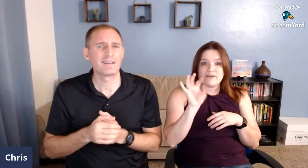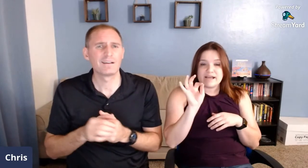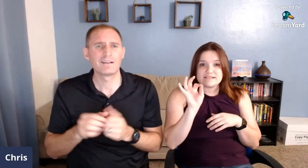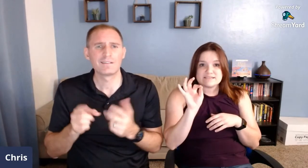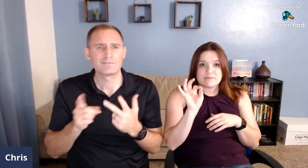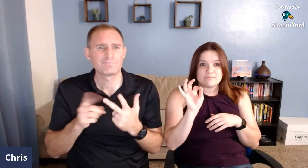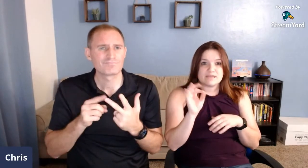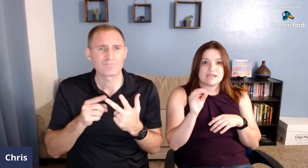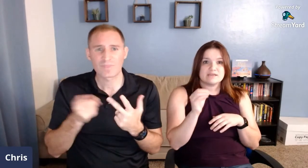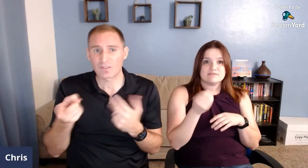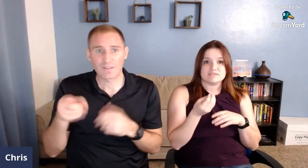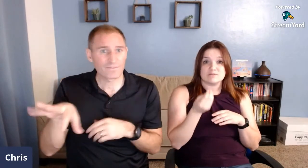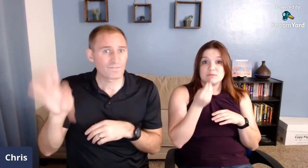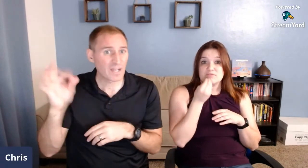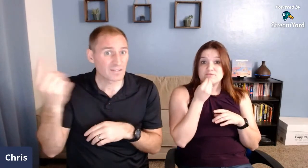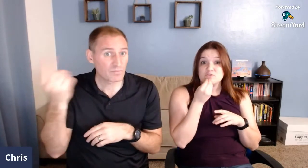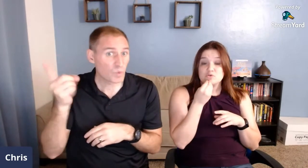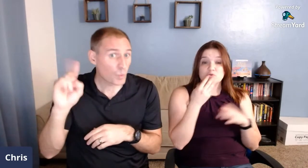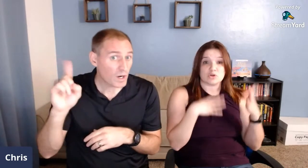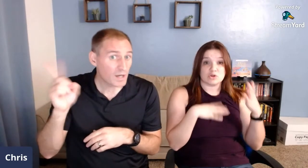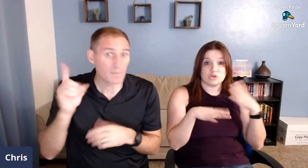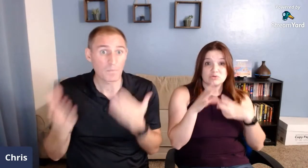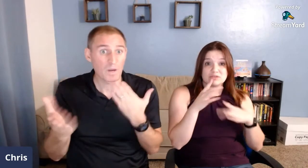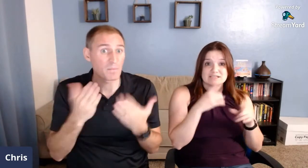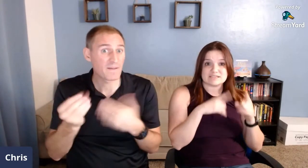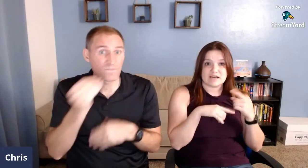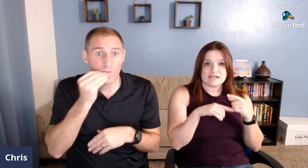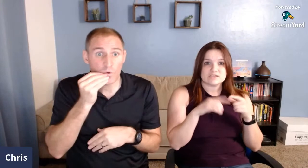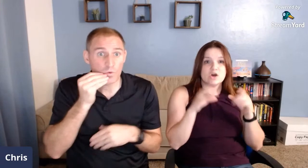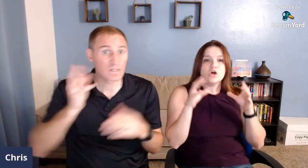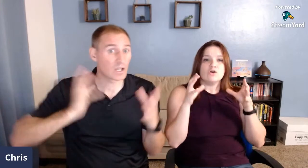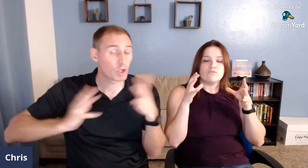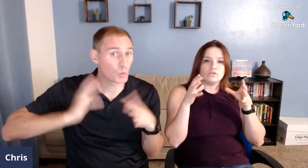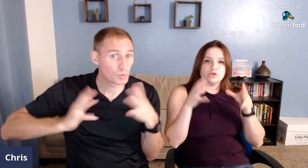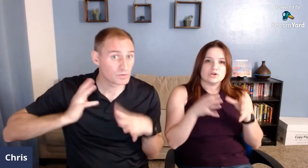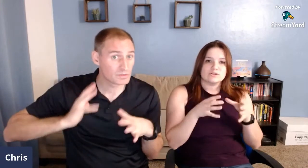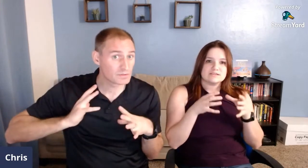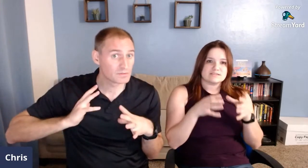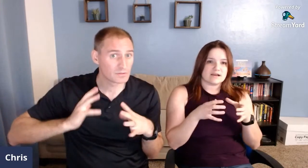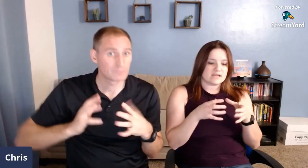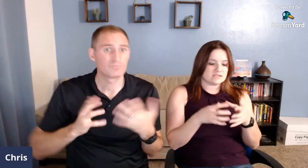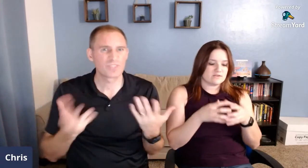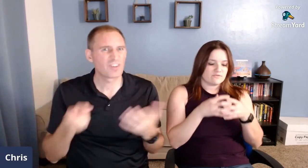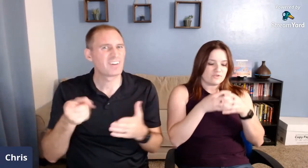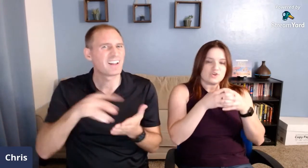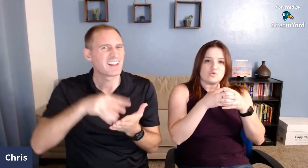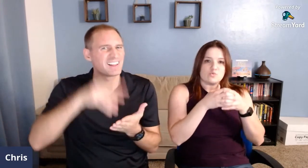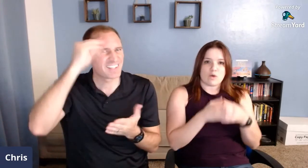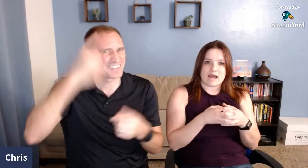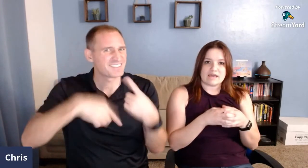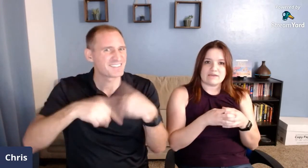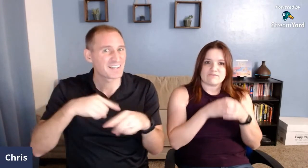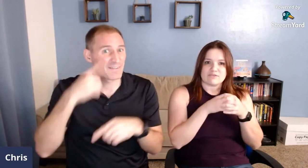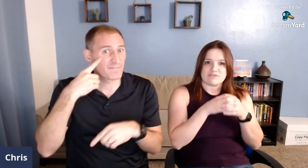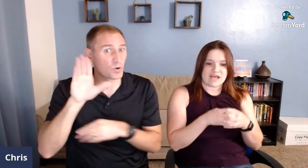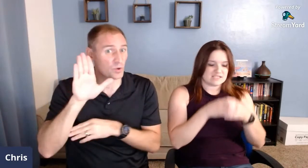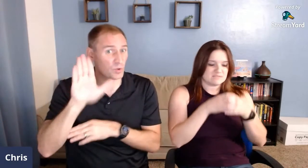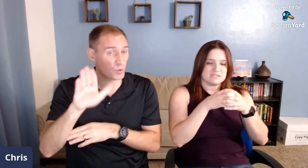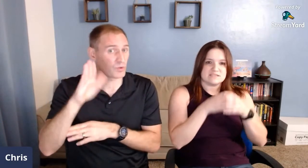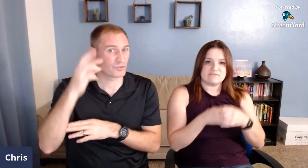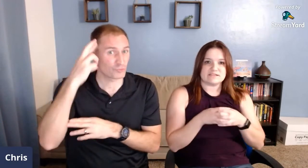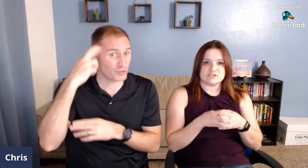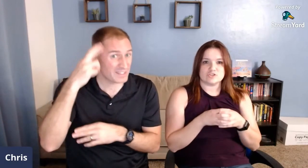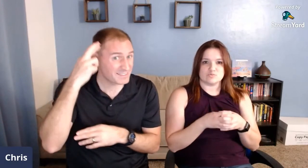where to find something. So maybe food or clothing signs. Learn the signs for your why for